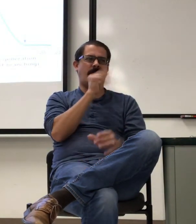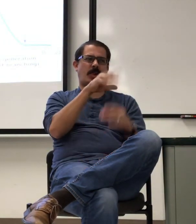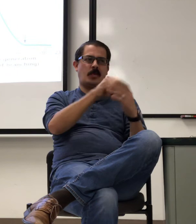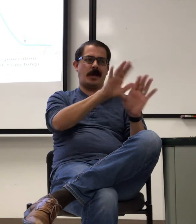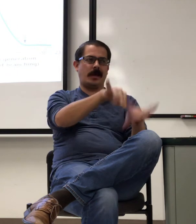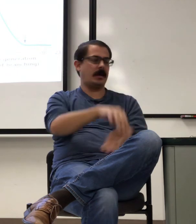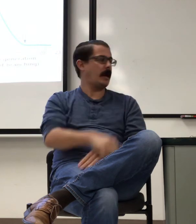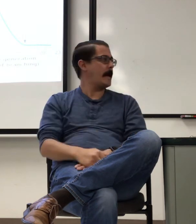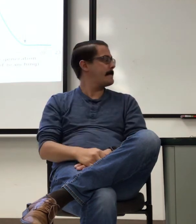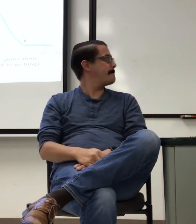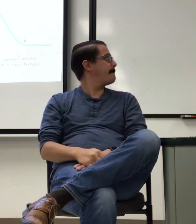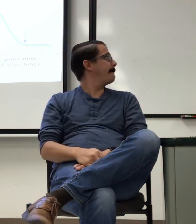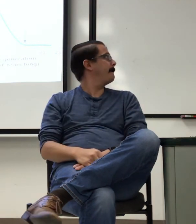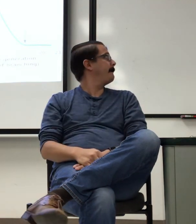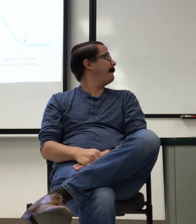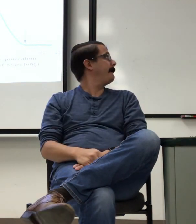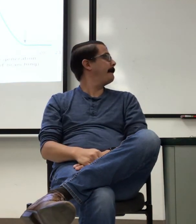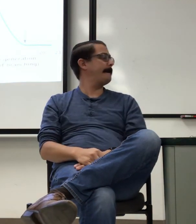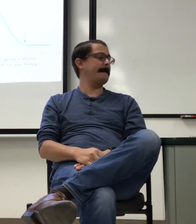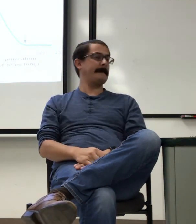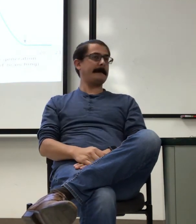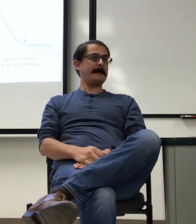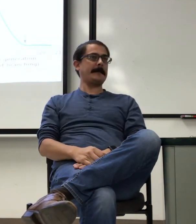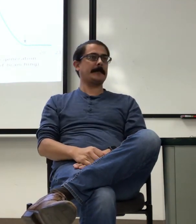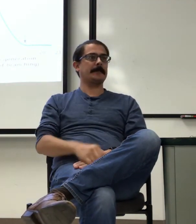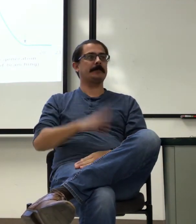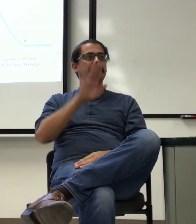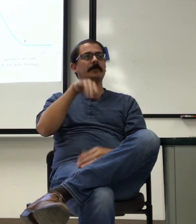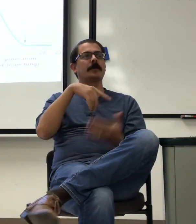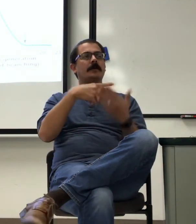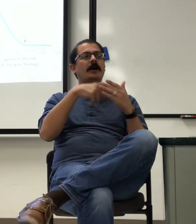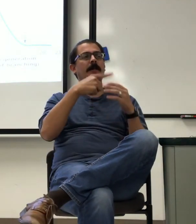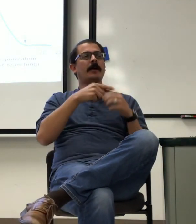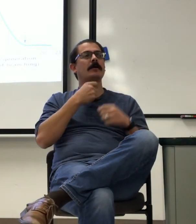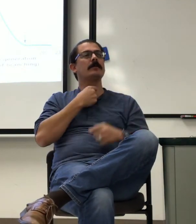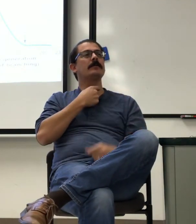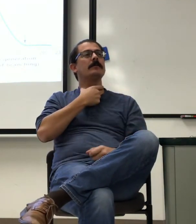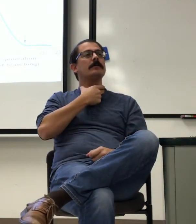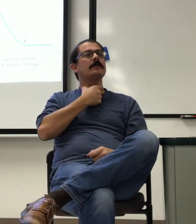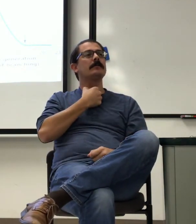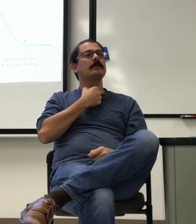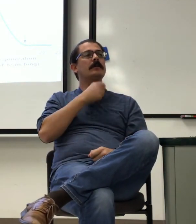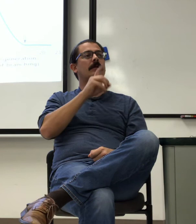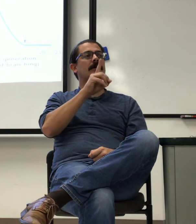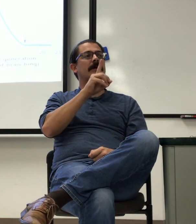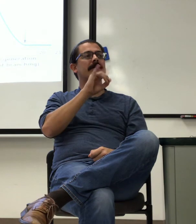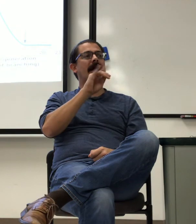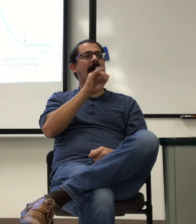we'll talk about the diameter of the airway.